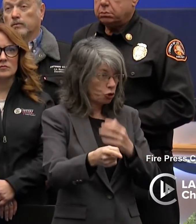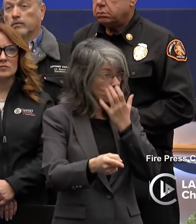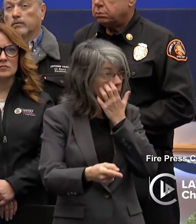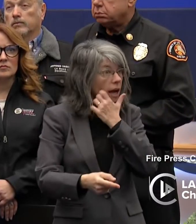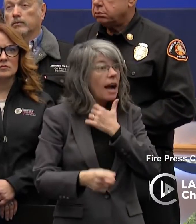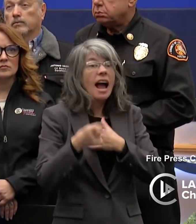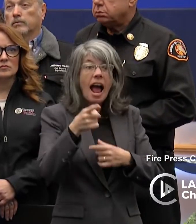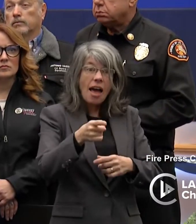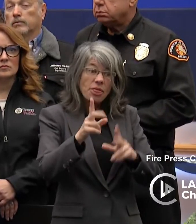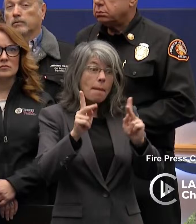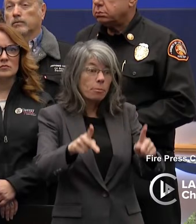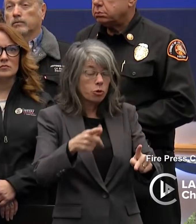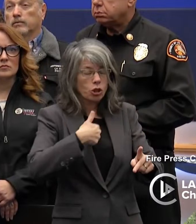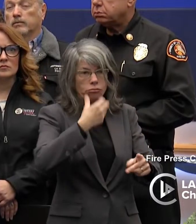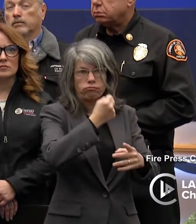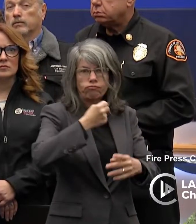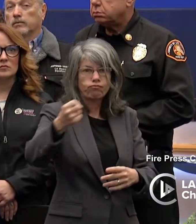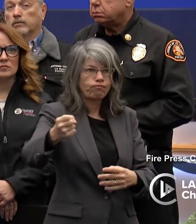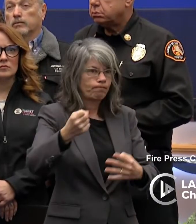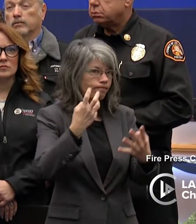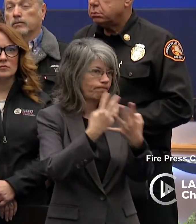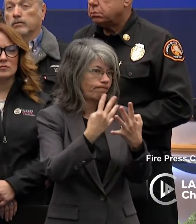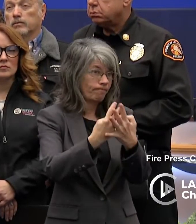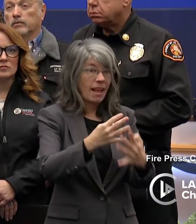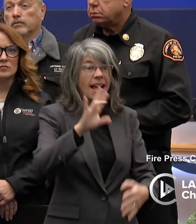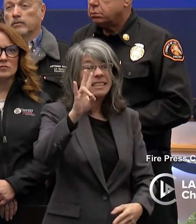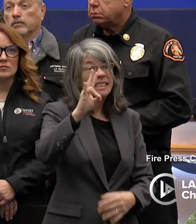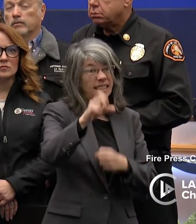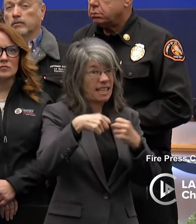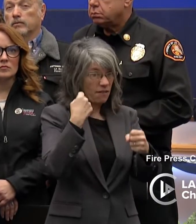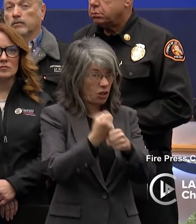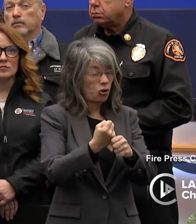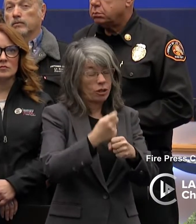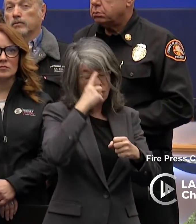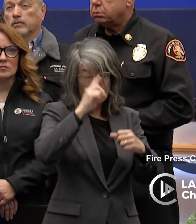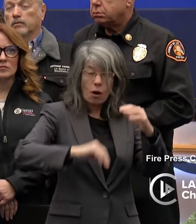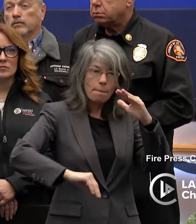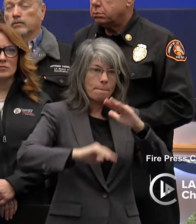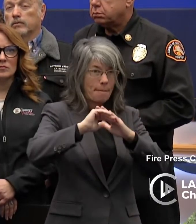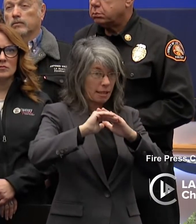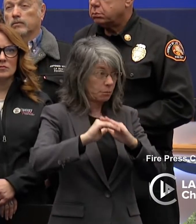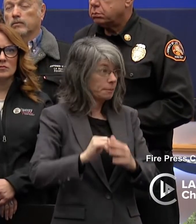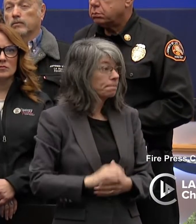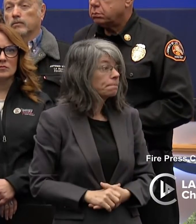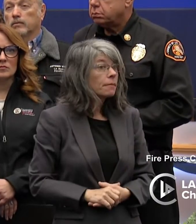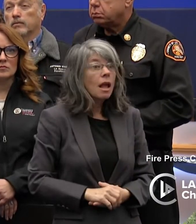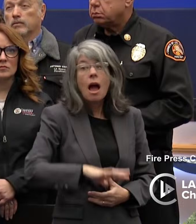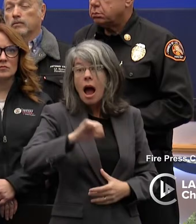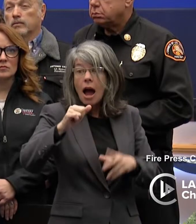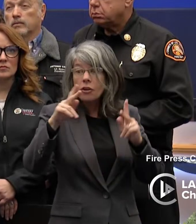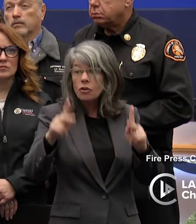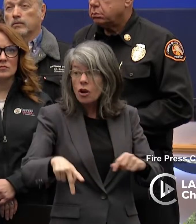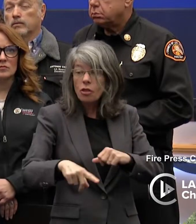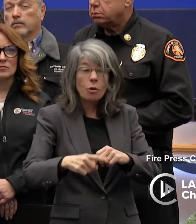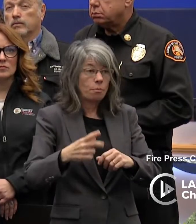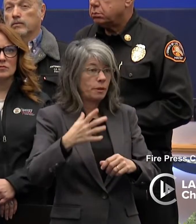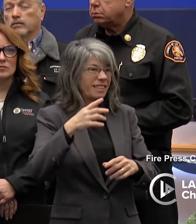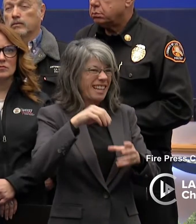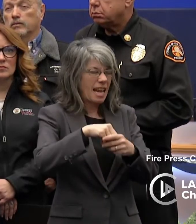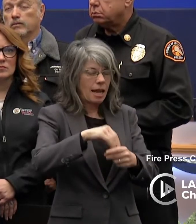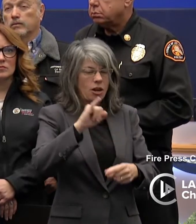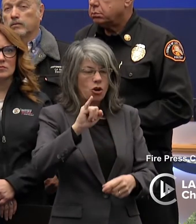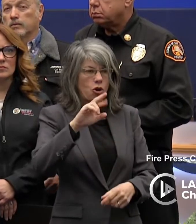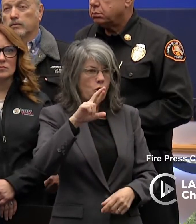is looking at 7 years for a maximum prison sentence. Another individual was charged in the city of